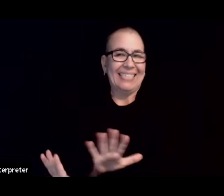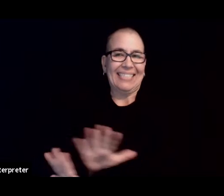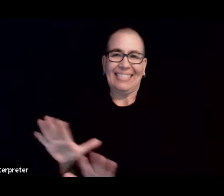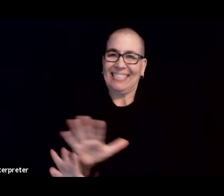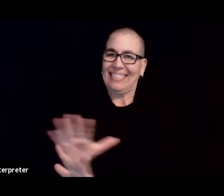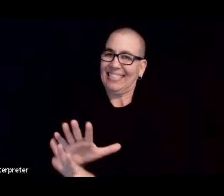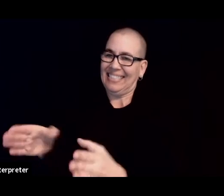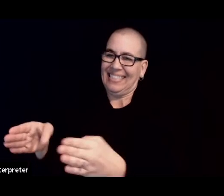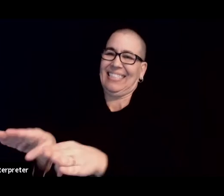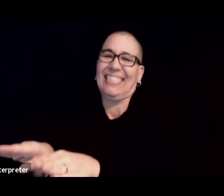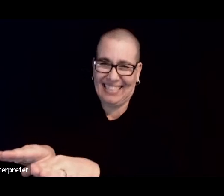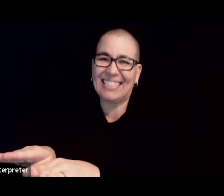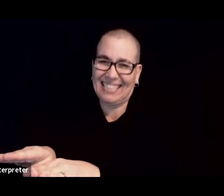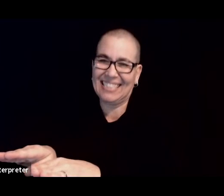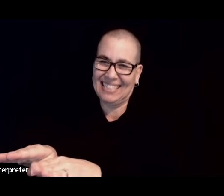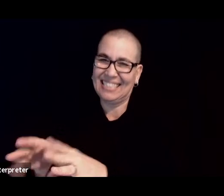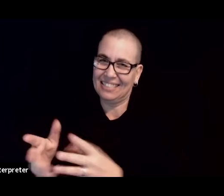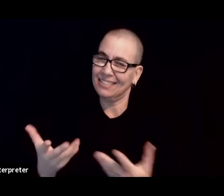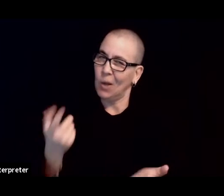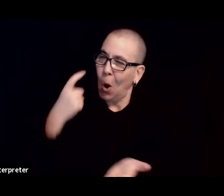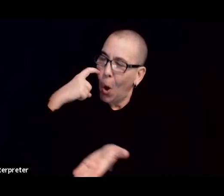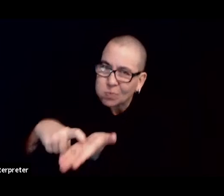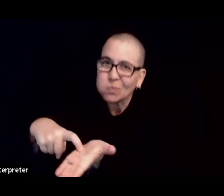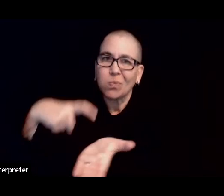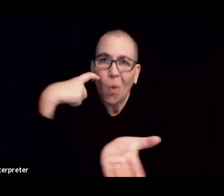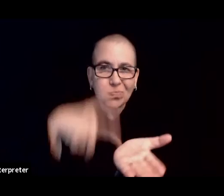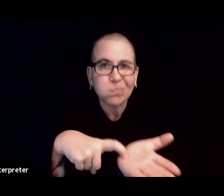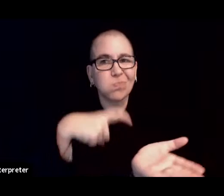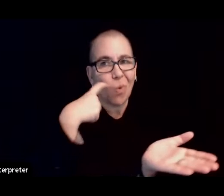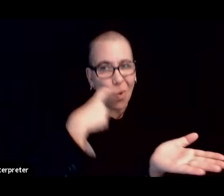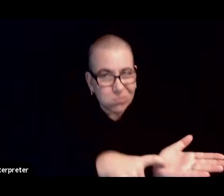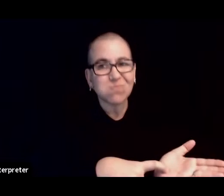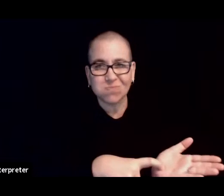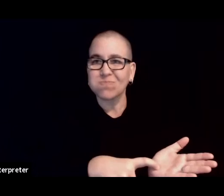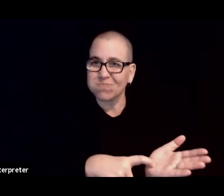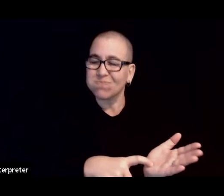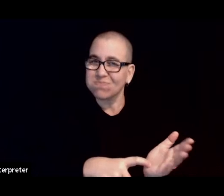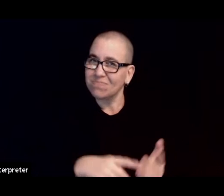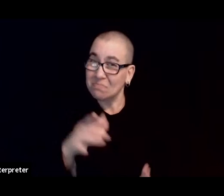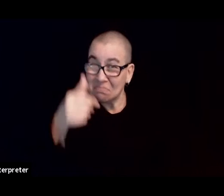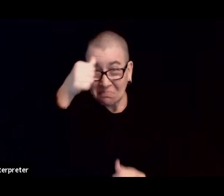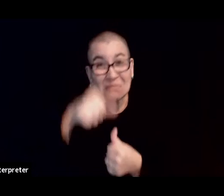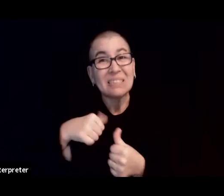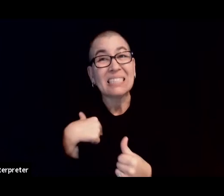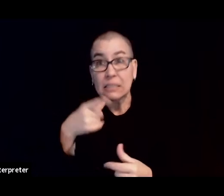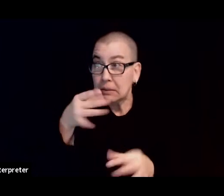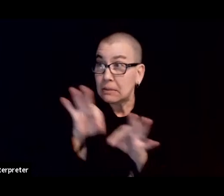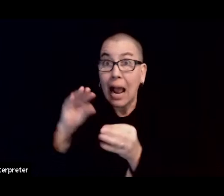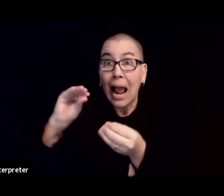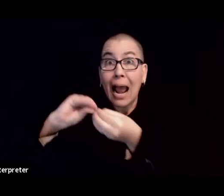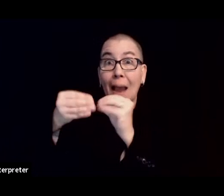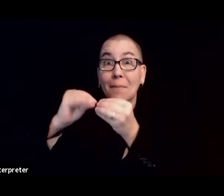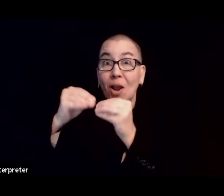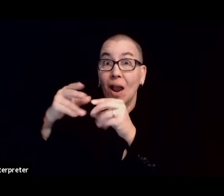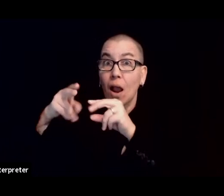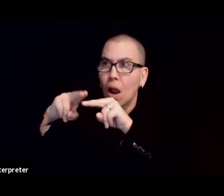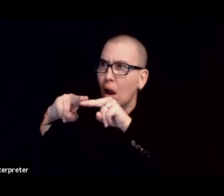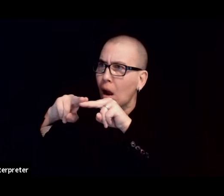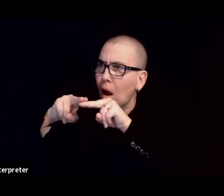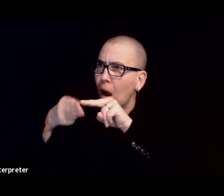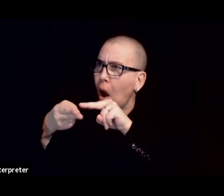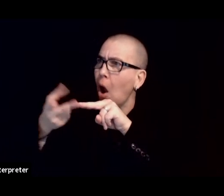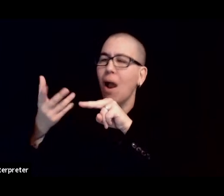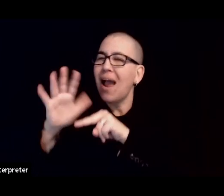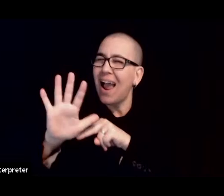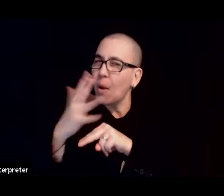also that we need to see 2 solid weeks of this kind of decline in order to make sure that's really a